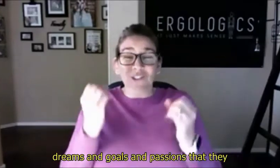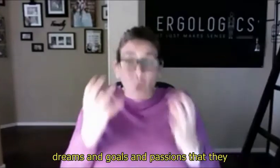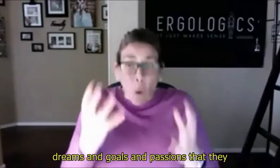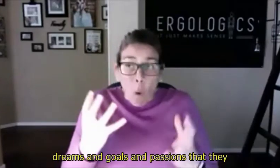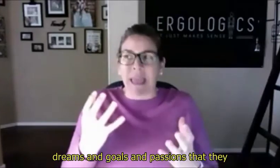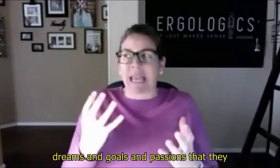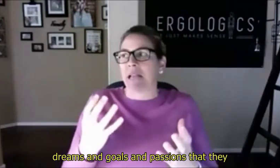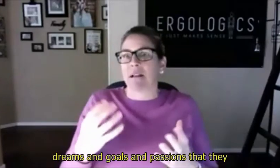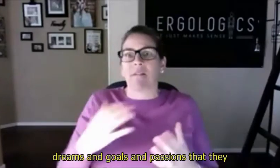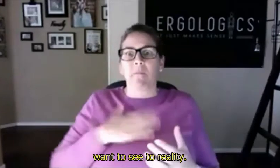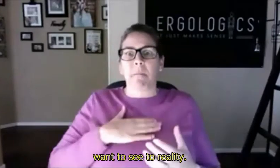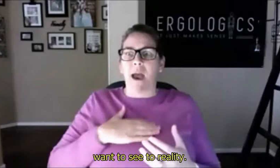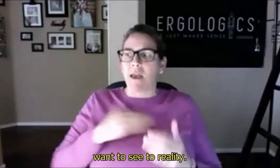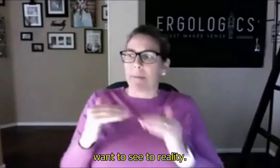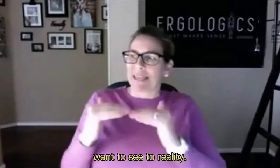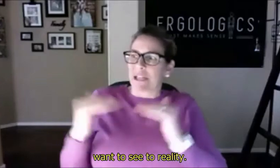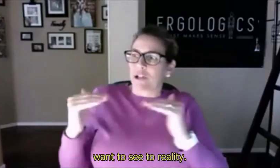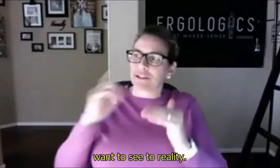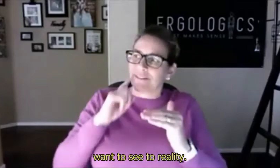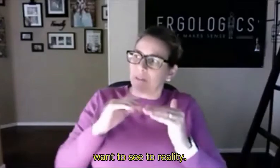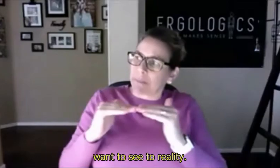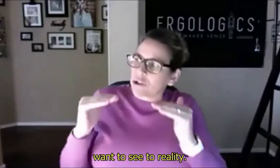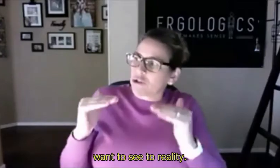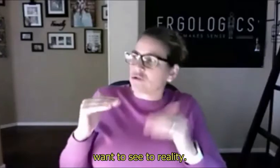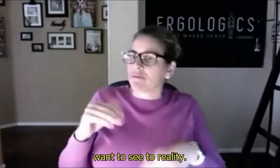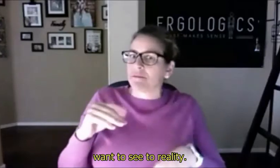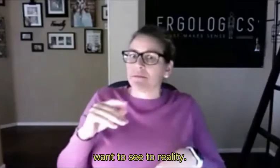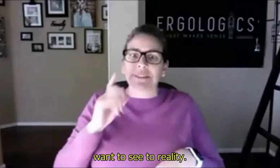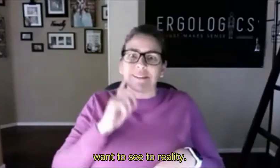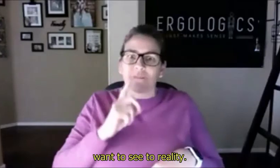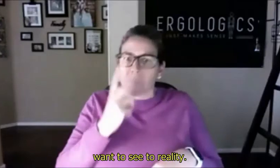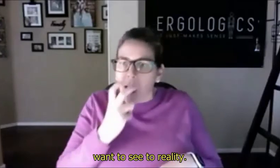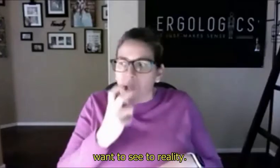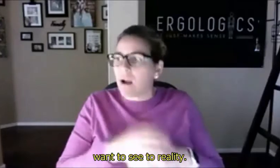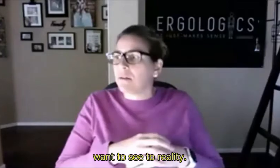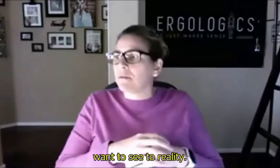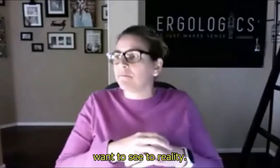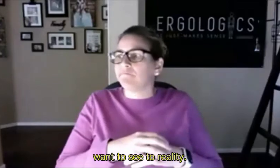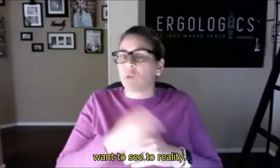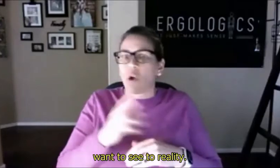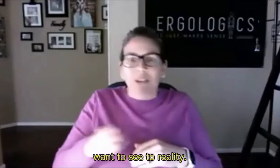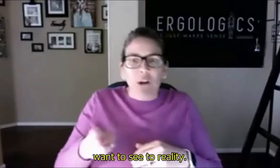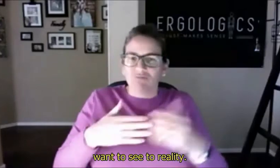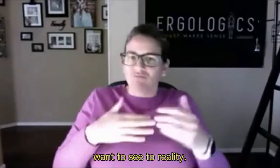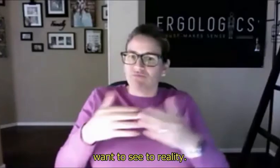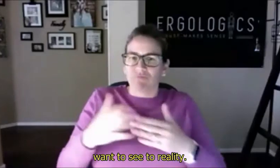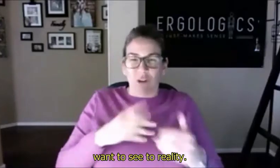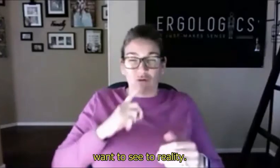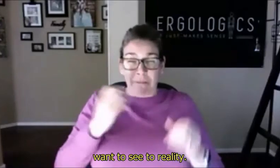goals and passions that they want to see to reality.